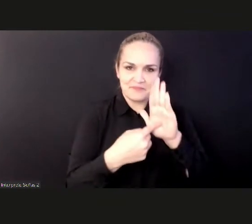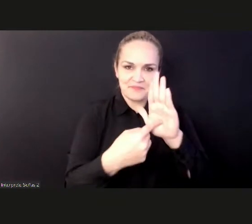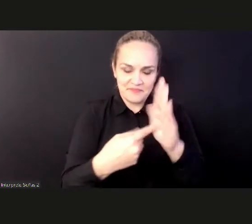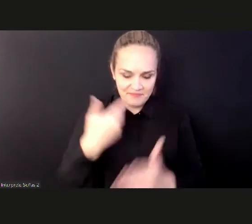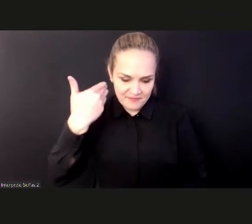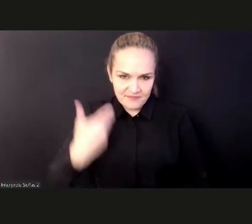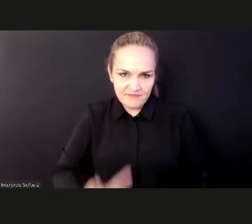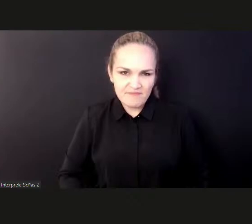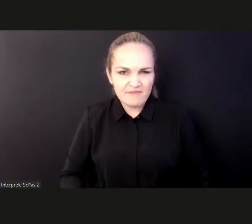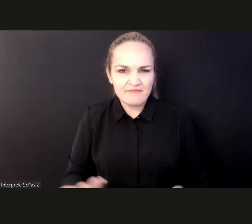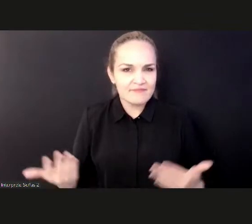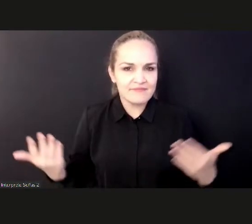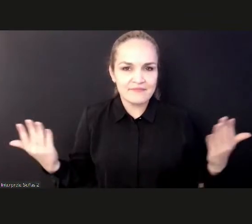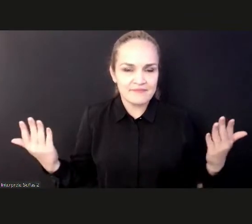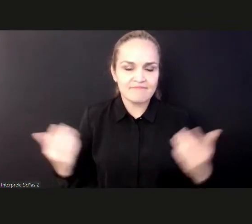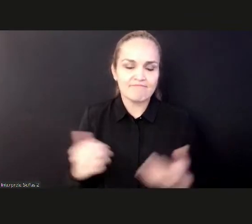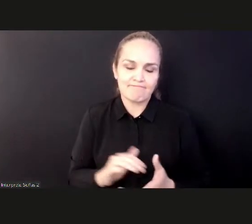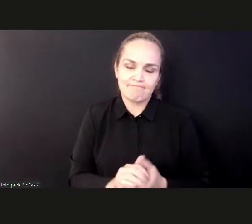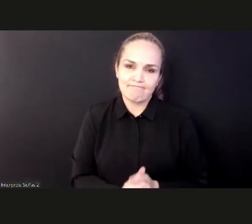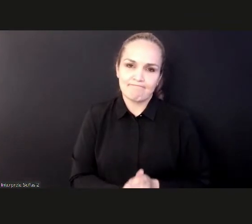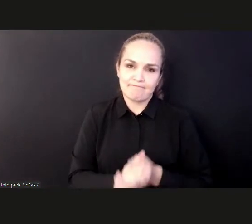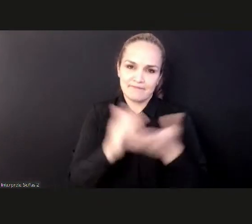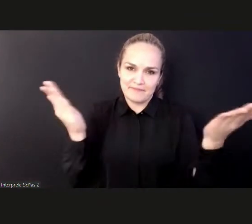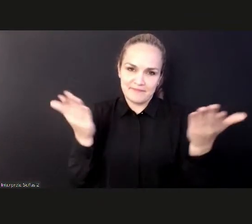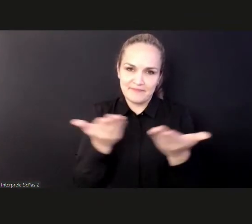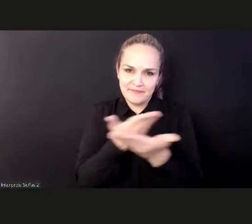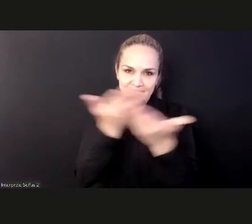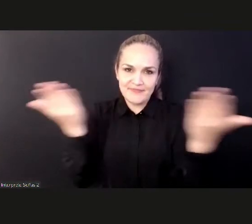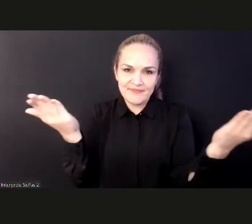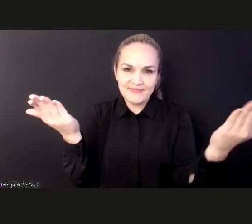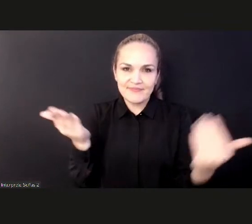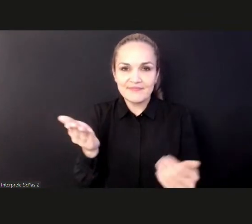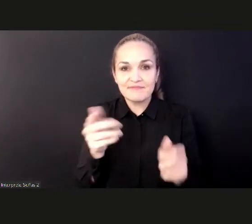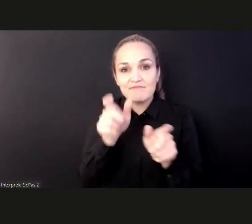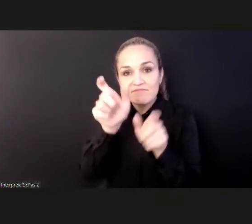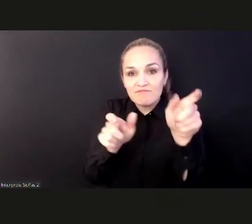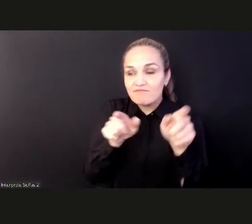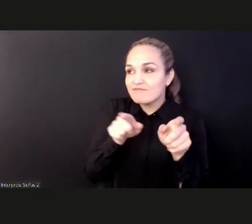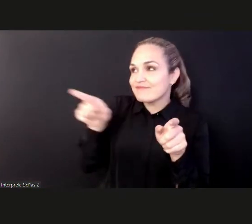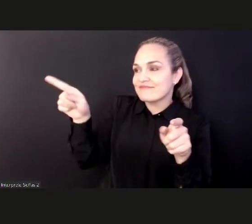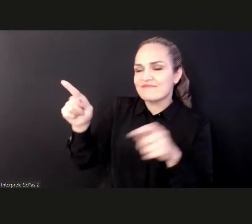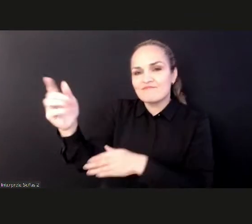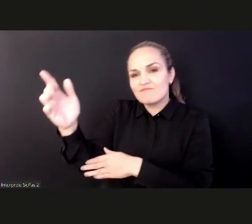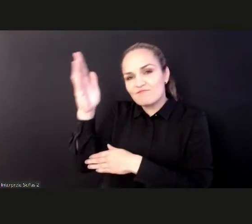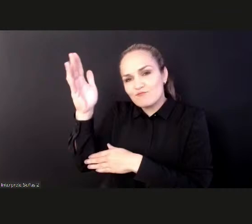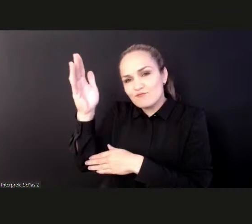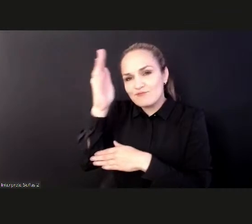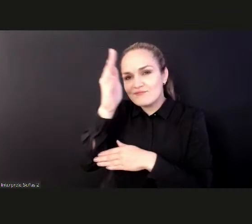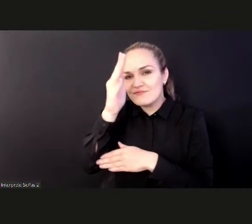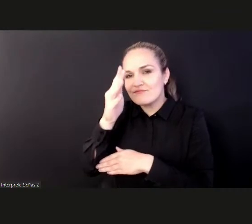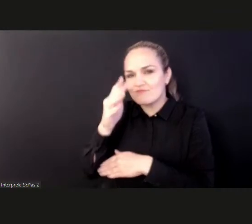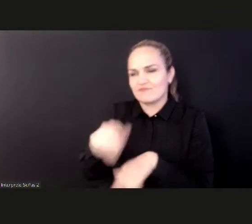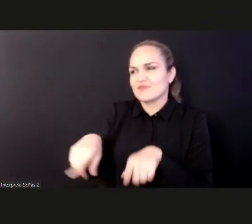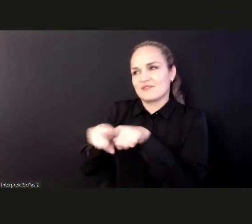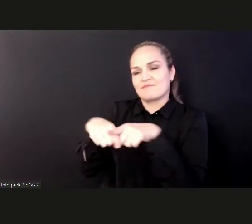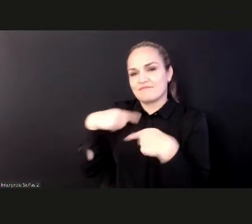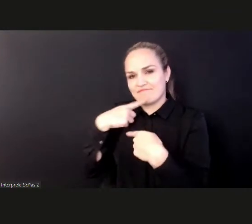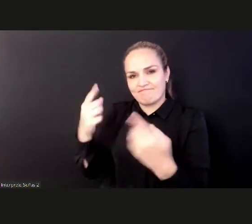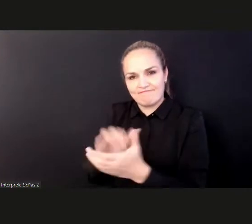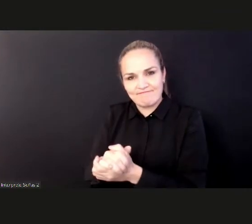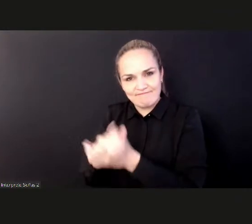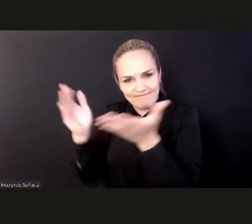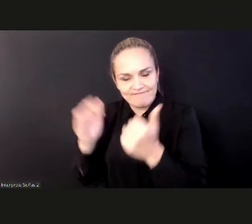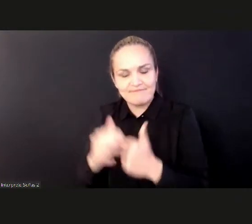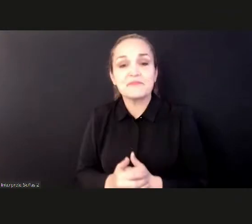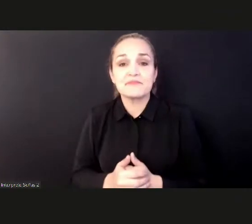panelists and on how tourism has affected, on how COVID, the pandemic, has affected tourism across the world. And of course, Africa has